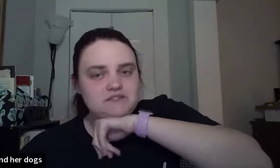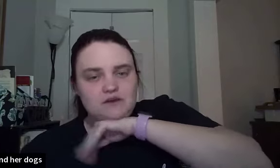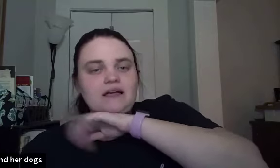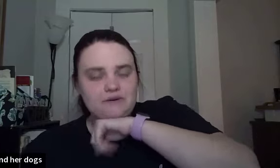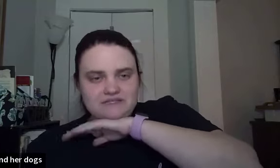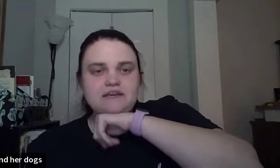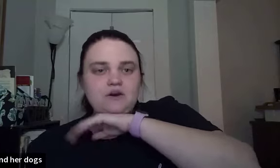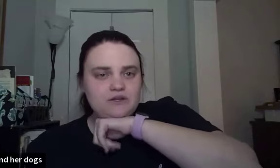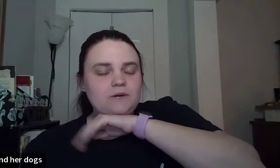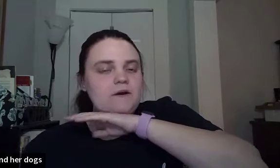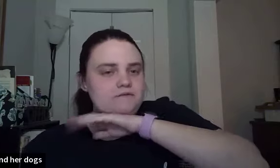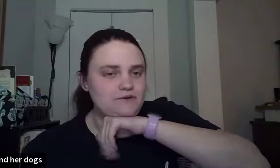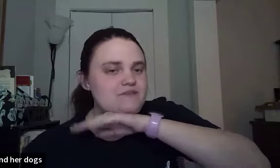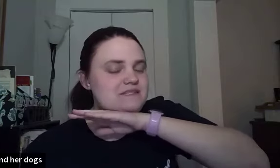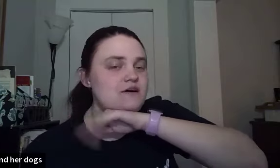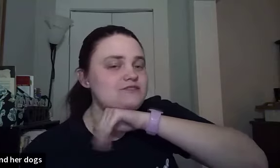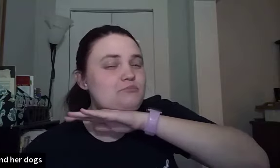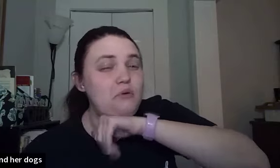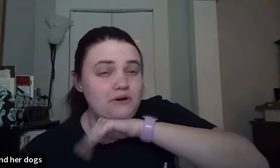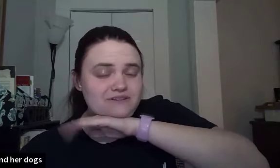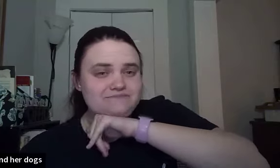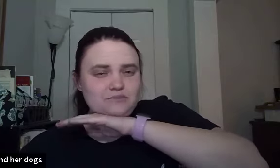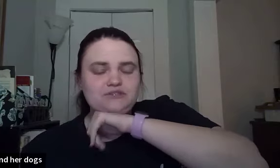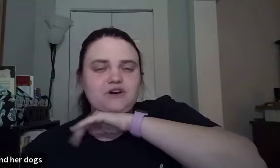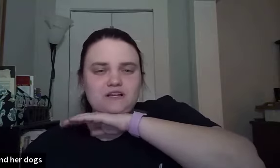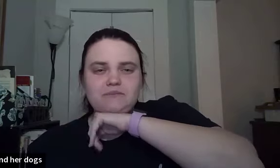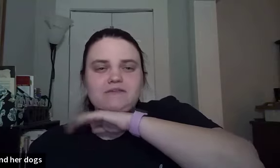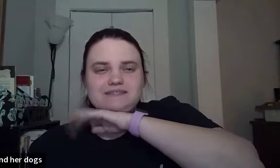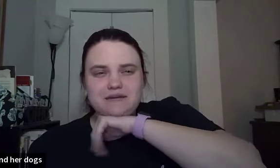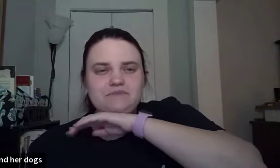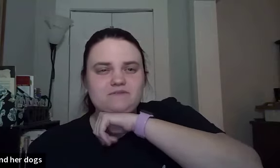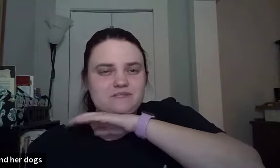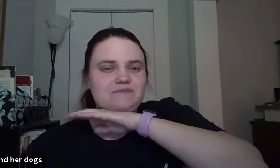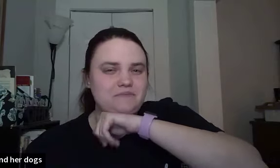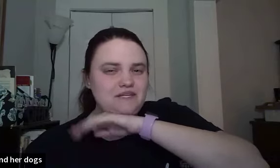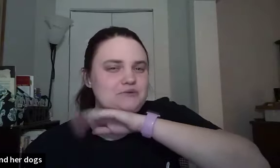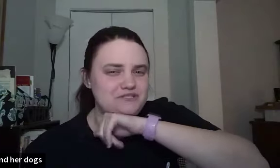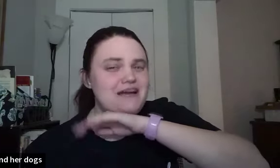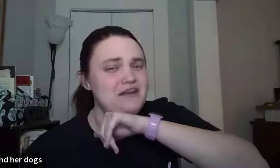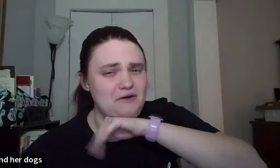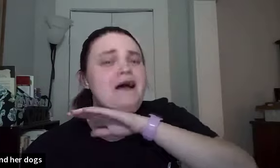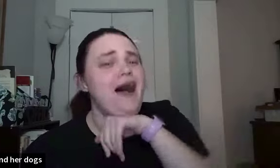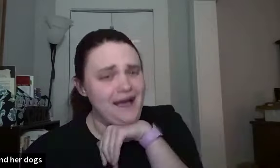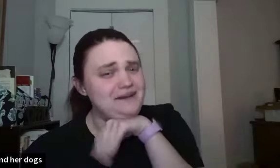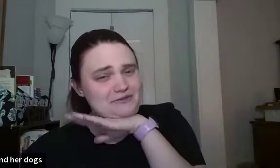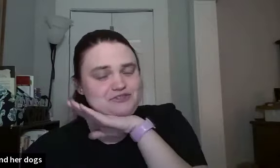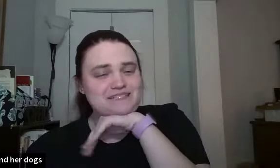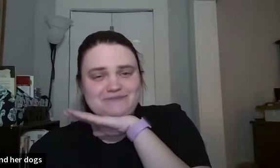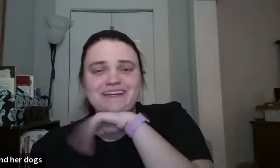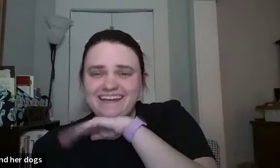So like I was saying earlier about food, this is also pork. When you're talking about the type of specific meat, you would just, I know, trust me.